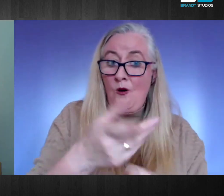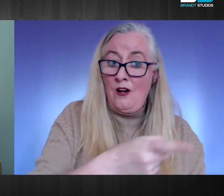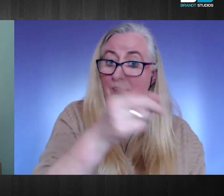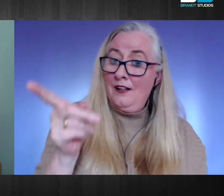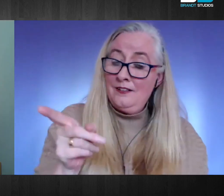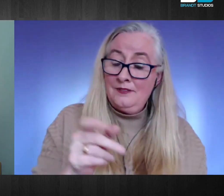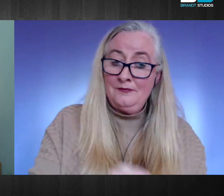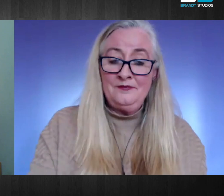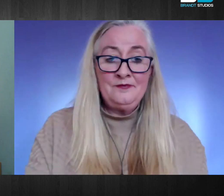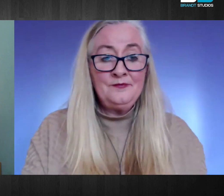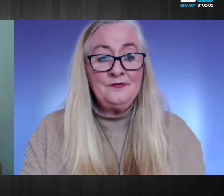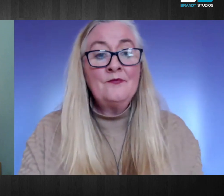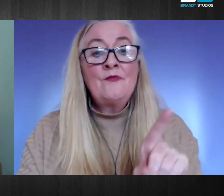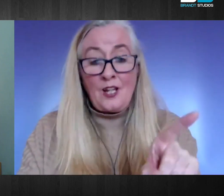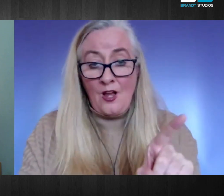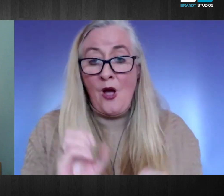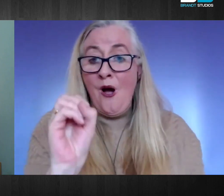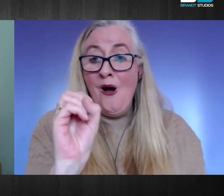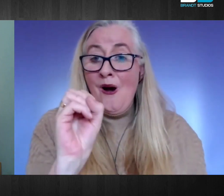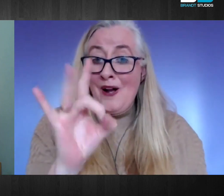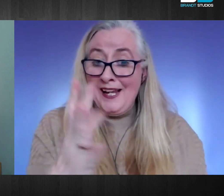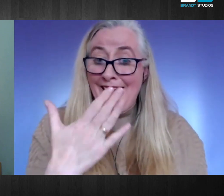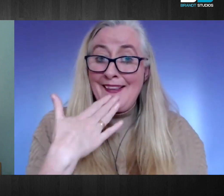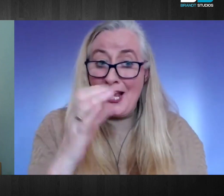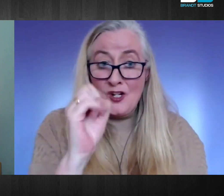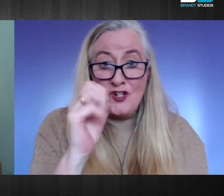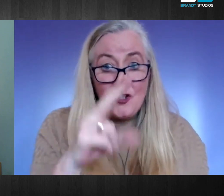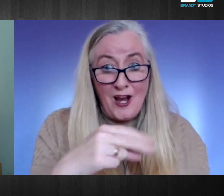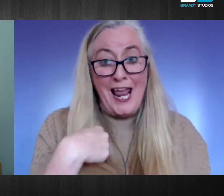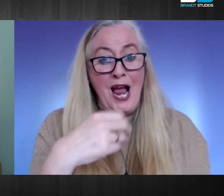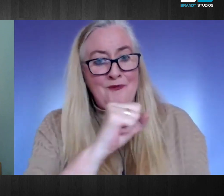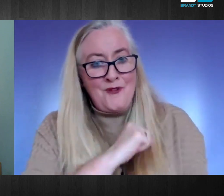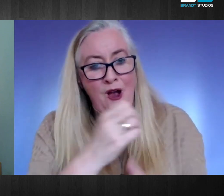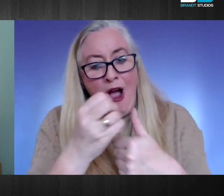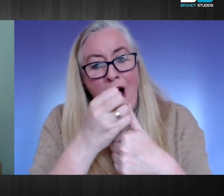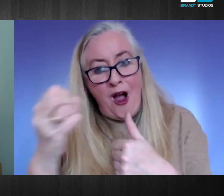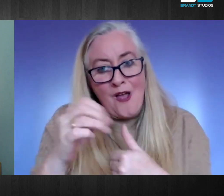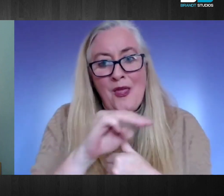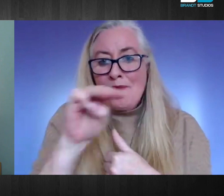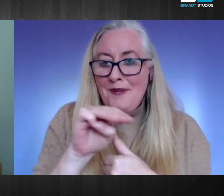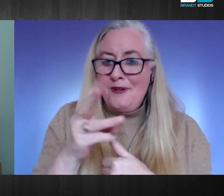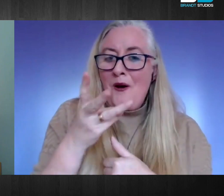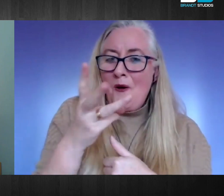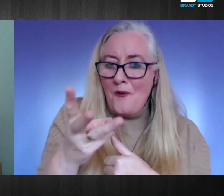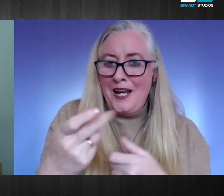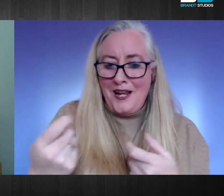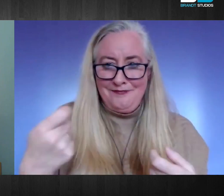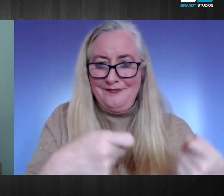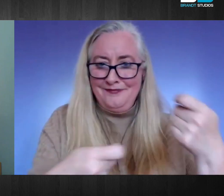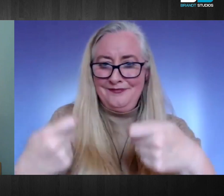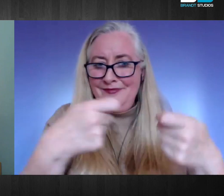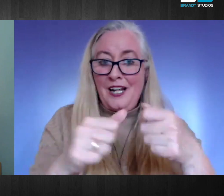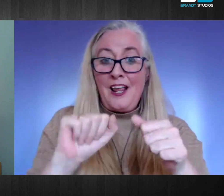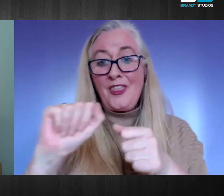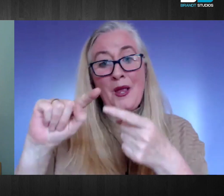Okay, Sean, thank you. I'm sure some of the other people this evening will reflect some of the points you have raised there, or particularly around the public